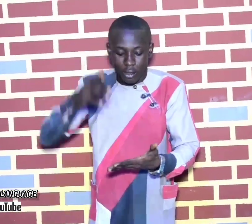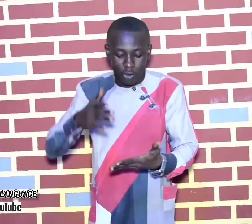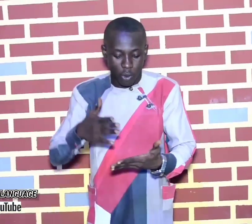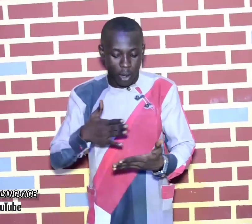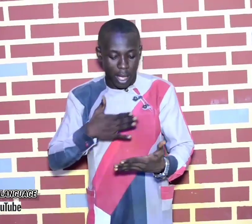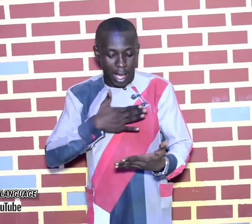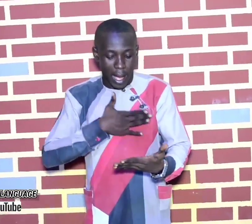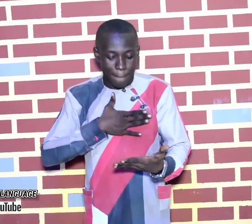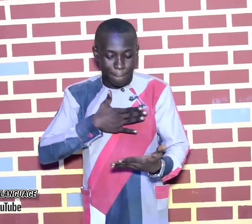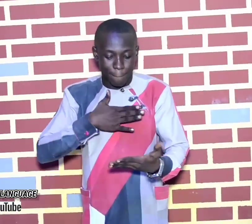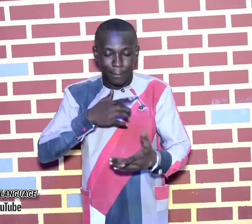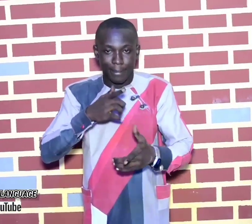so